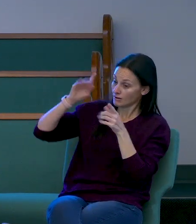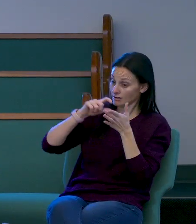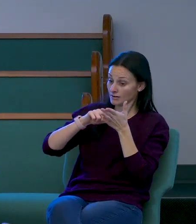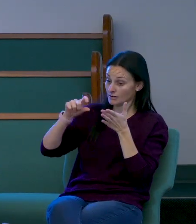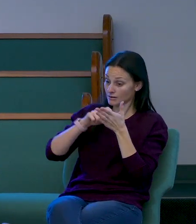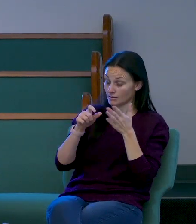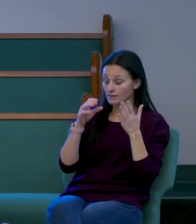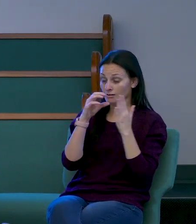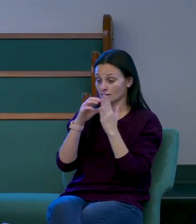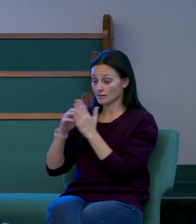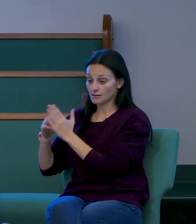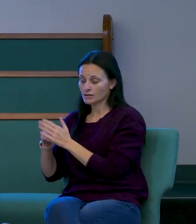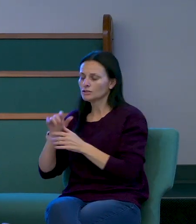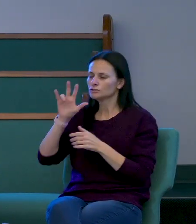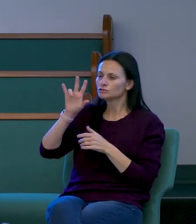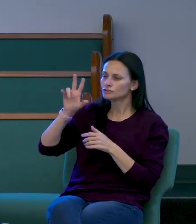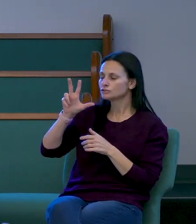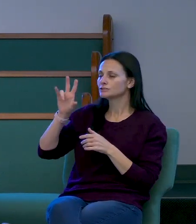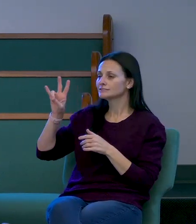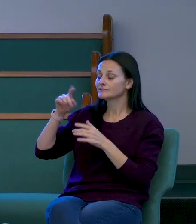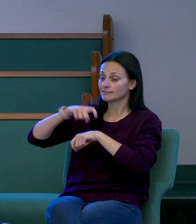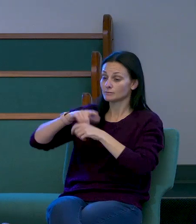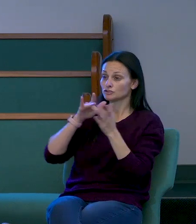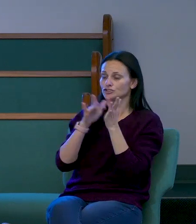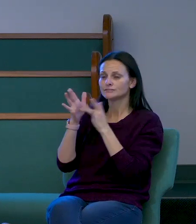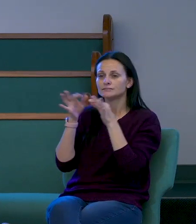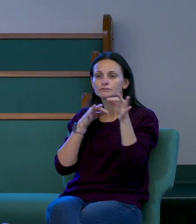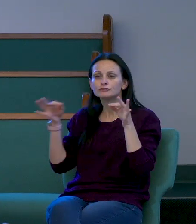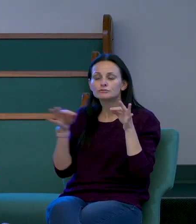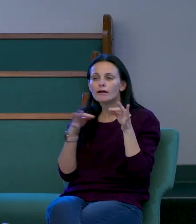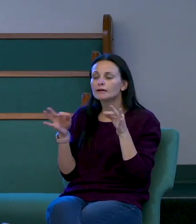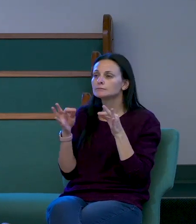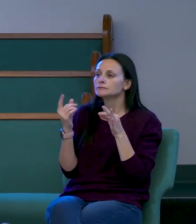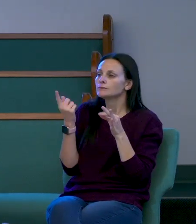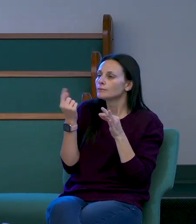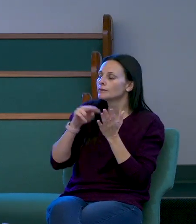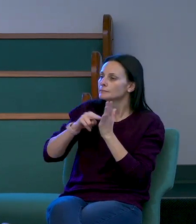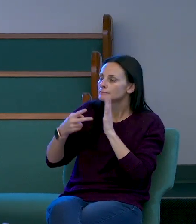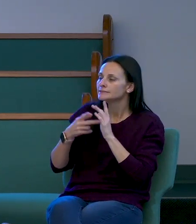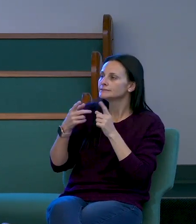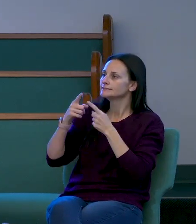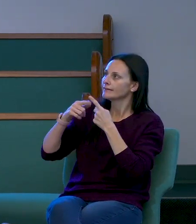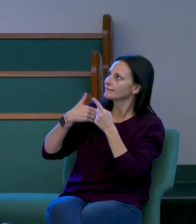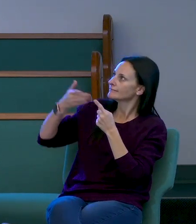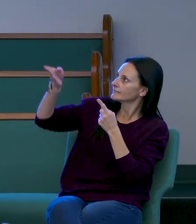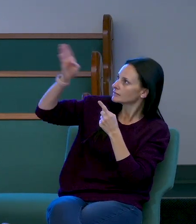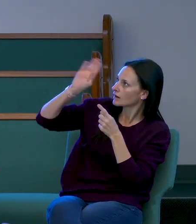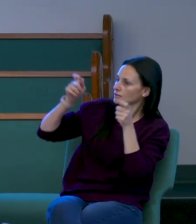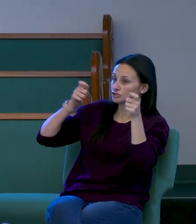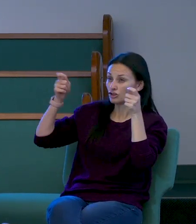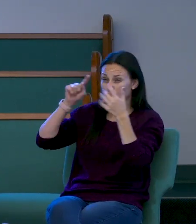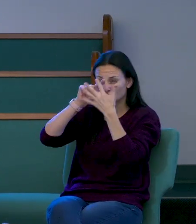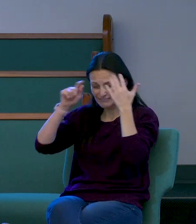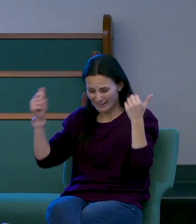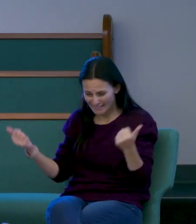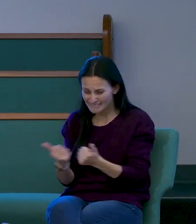Gospels, in the 37 times when Jesus describes what it is to be God, have God in charge of